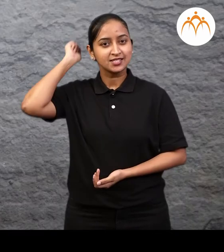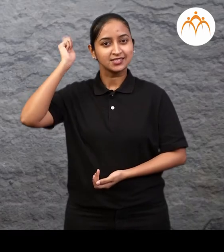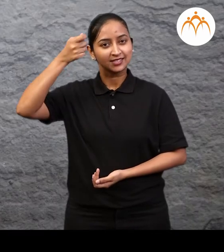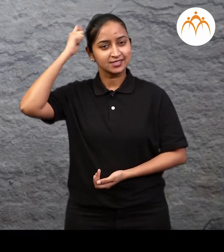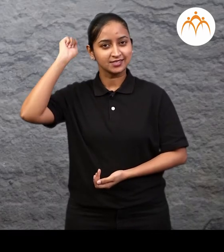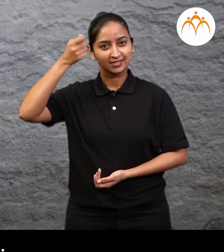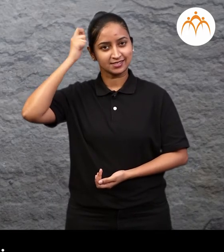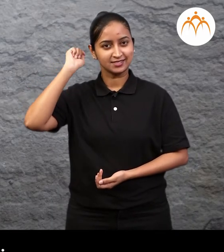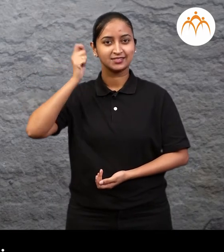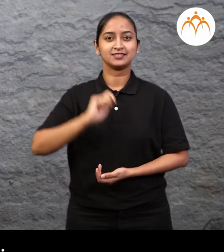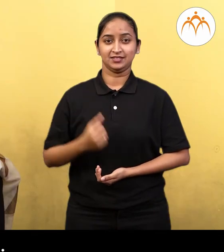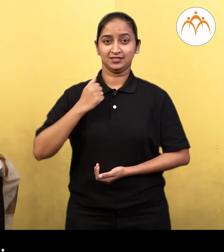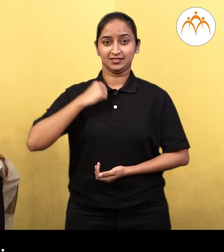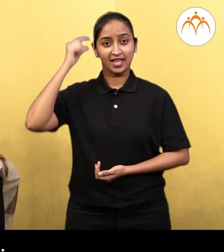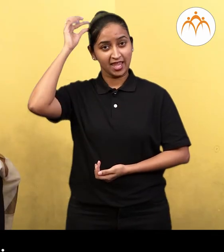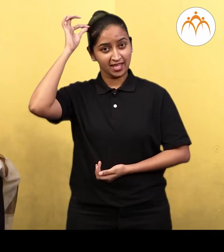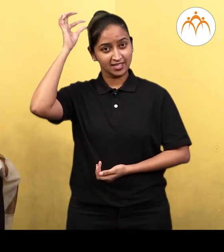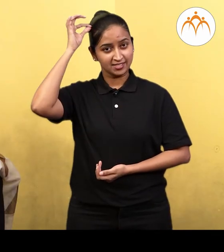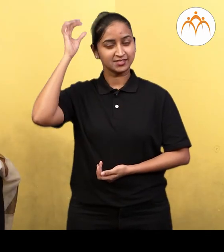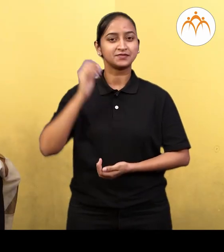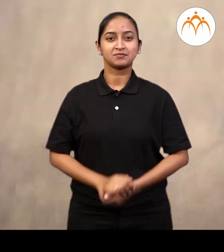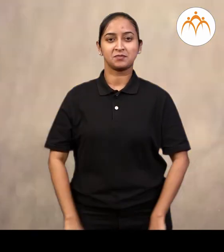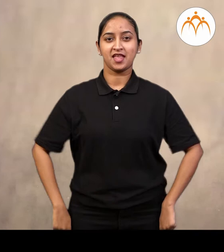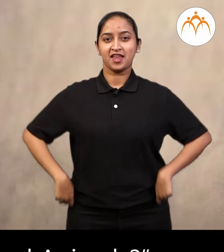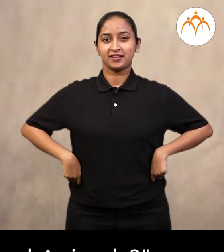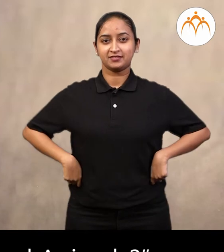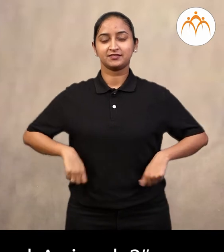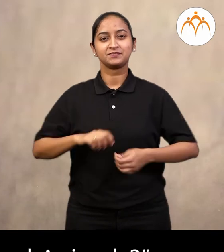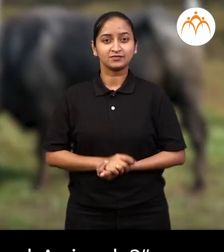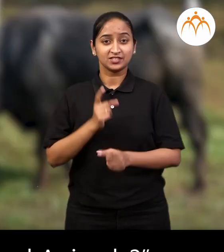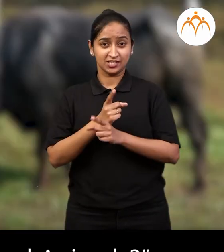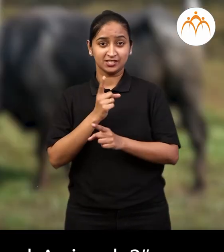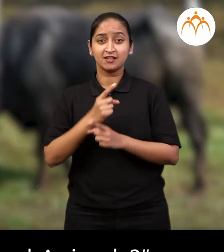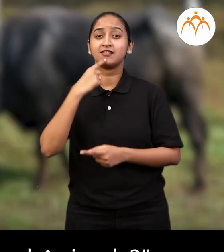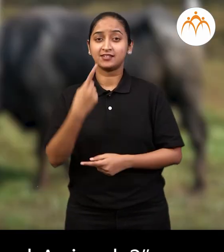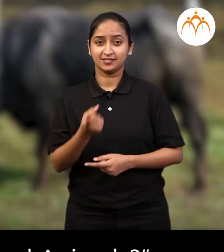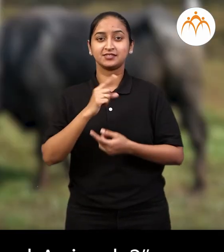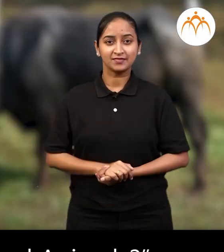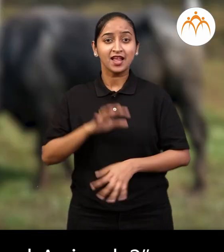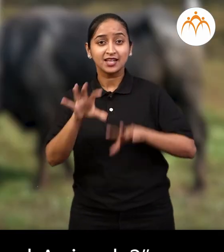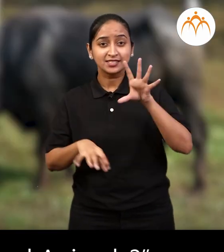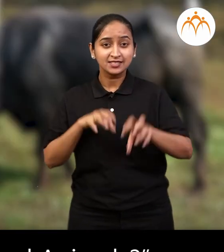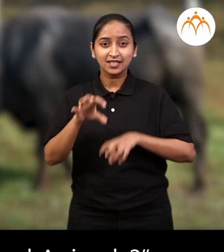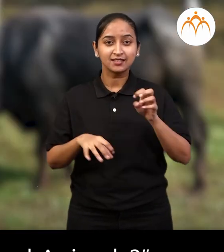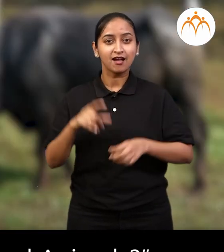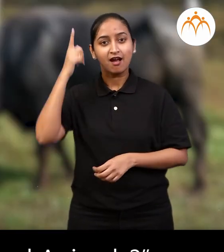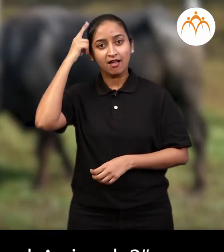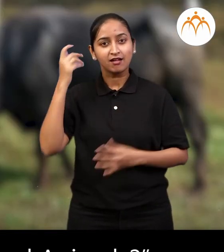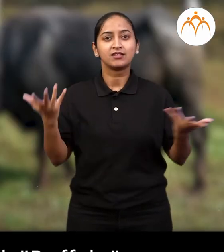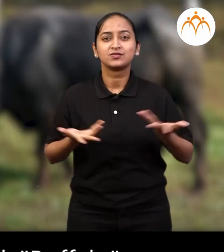comb or hair, pant. The teacher said, and animals?